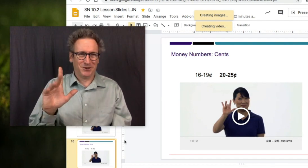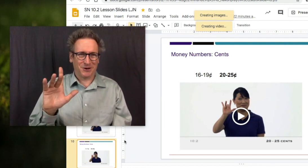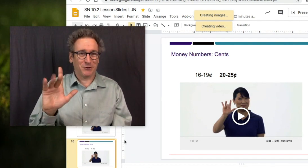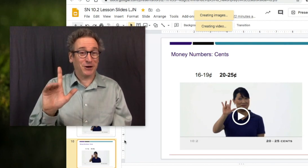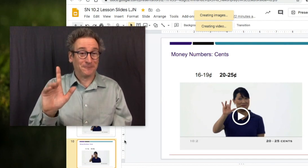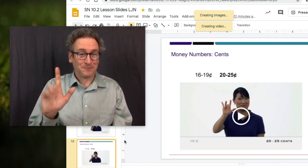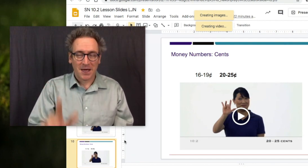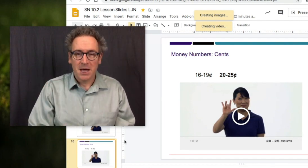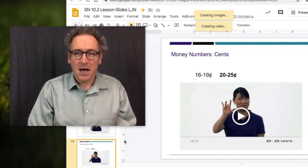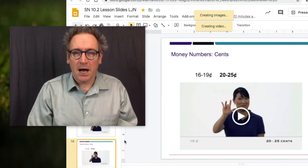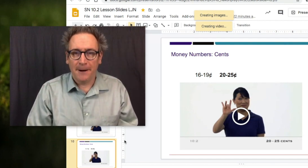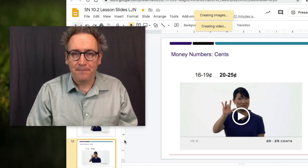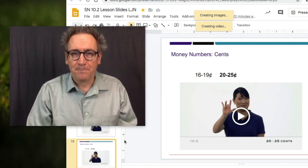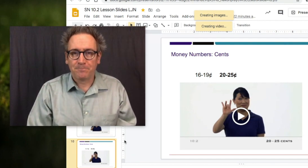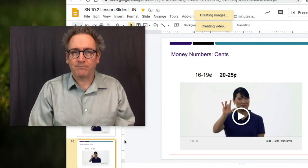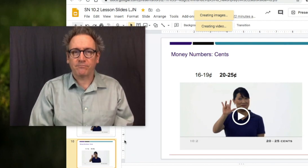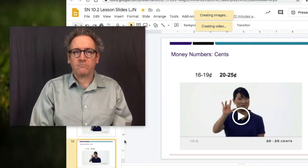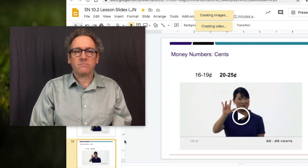3.